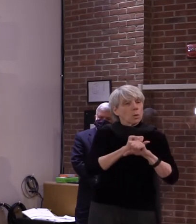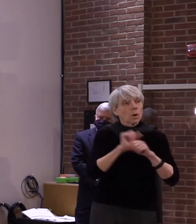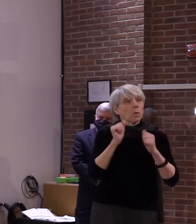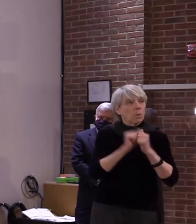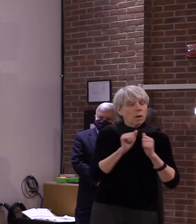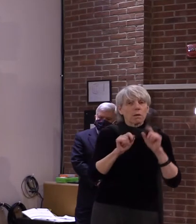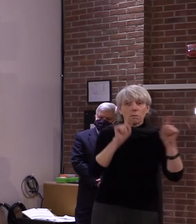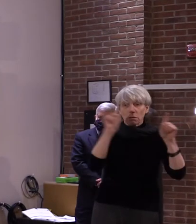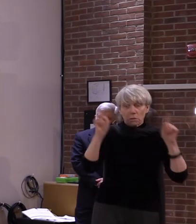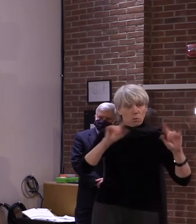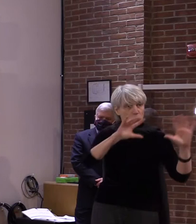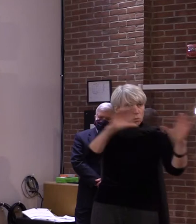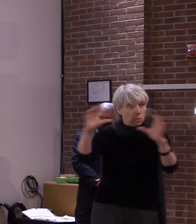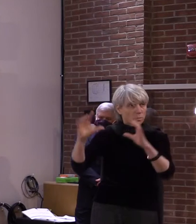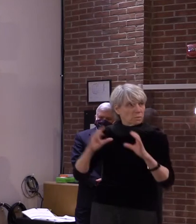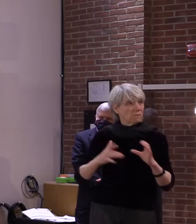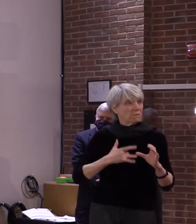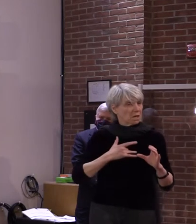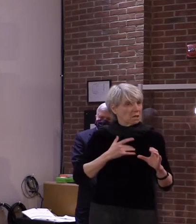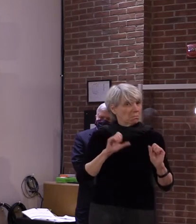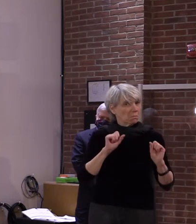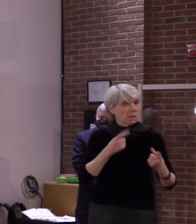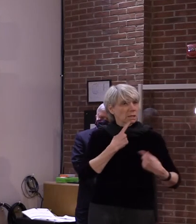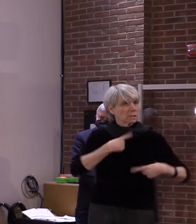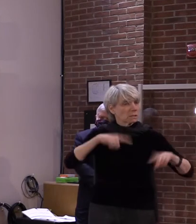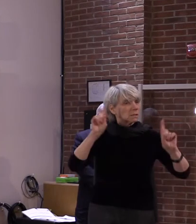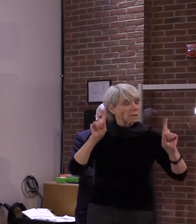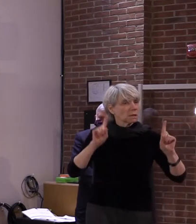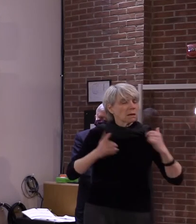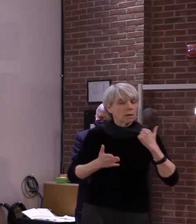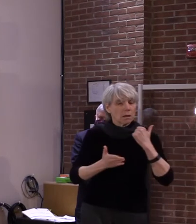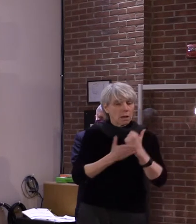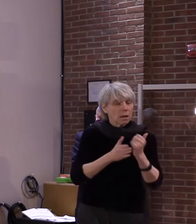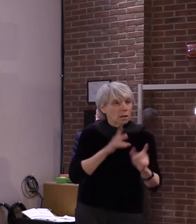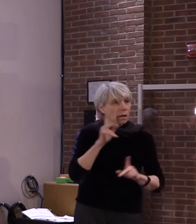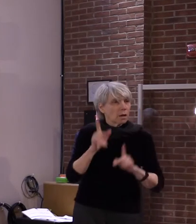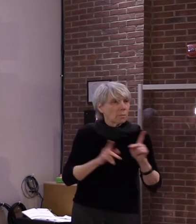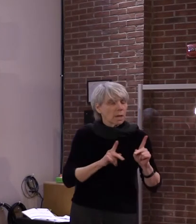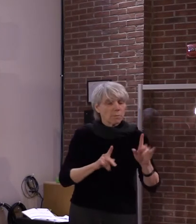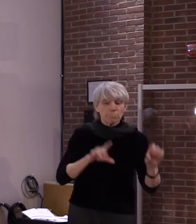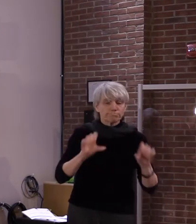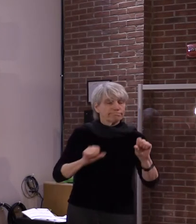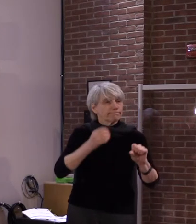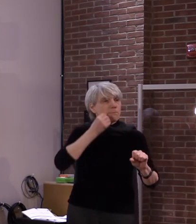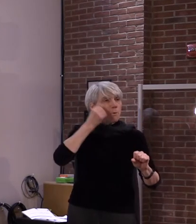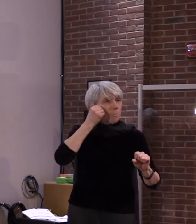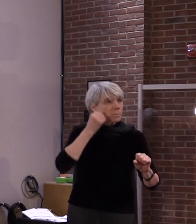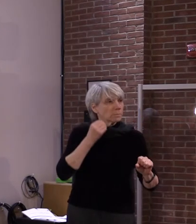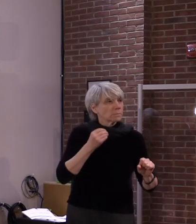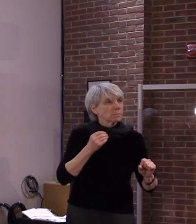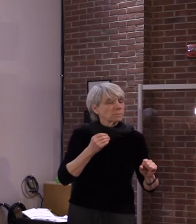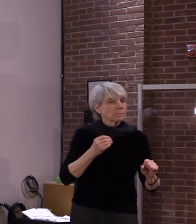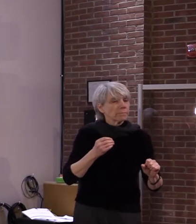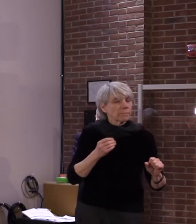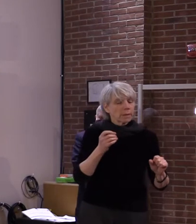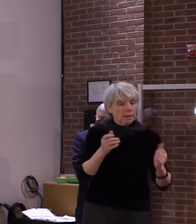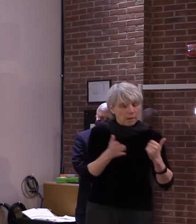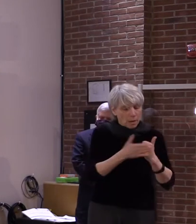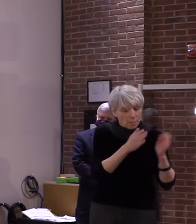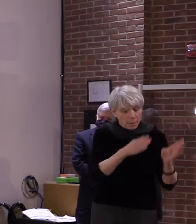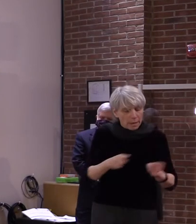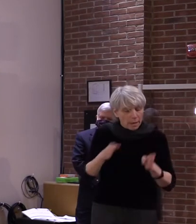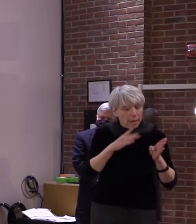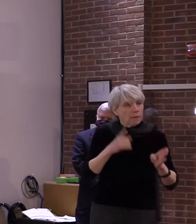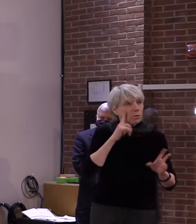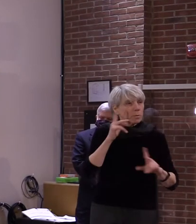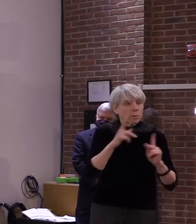and we think we have a plan that that can work and can really assist in our long-term uh needs for those needing